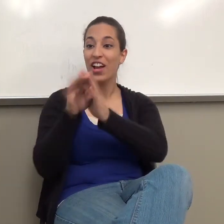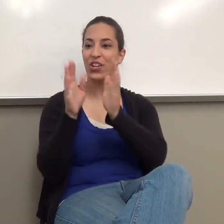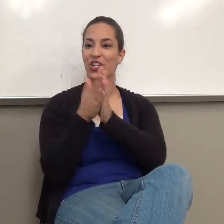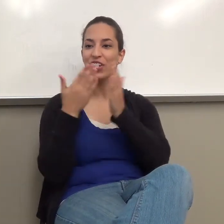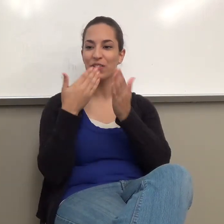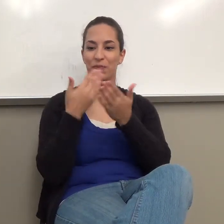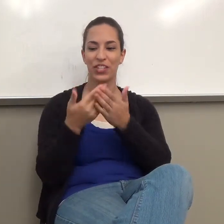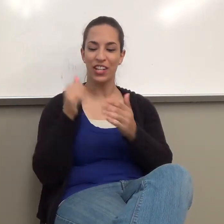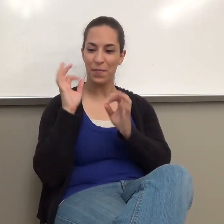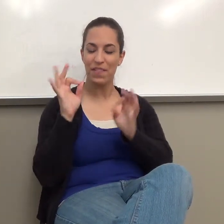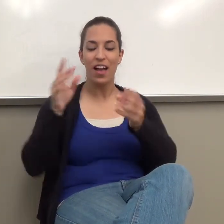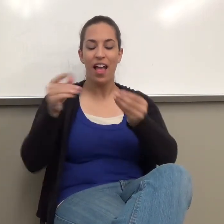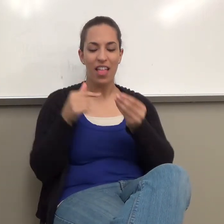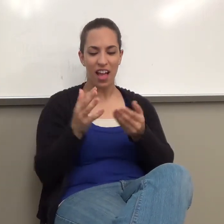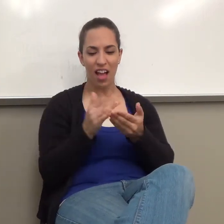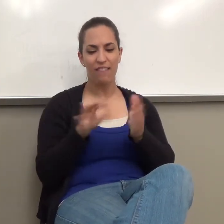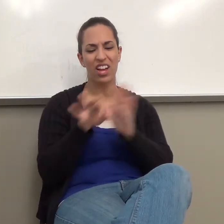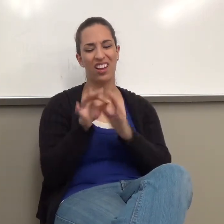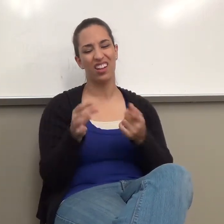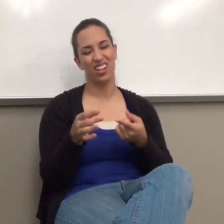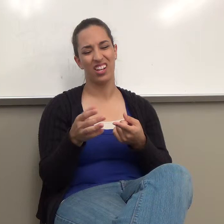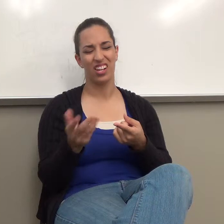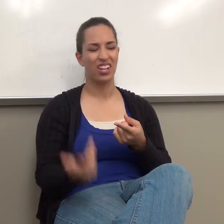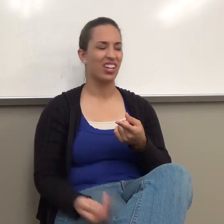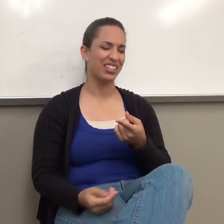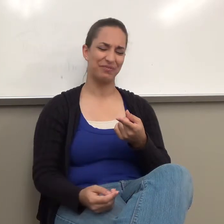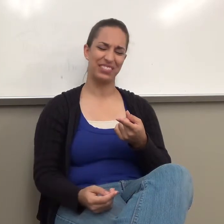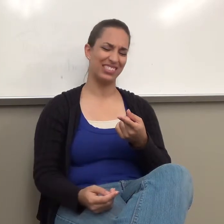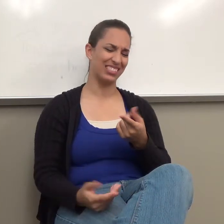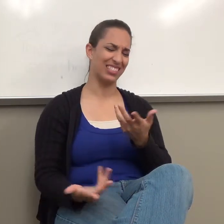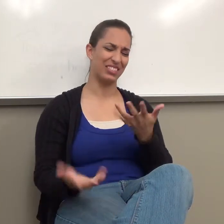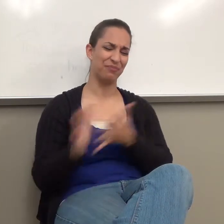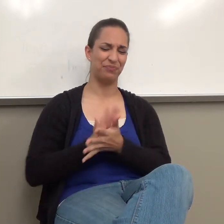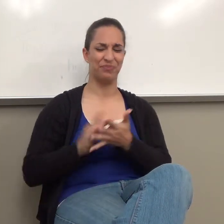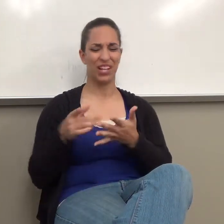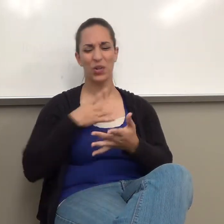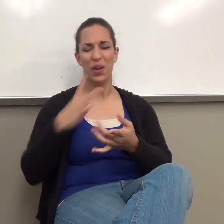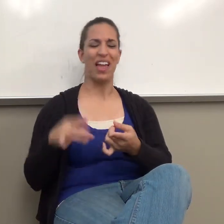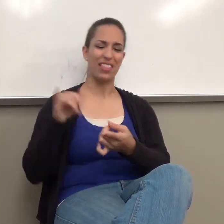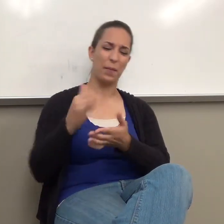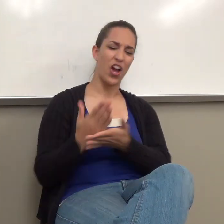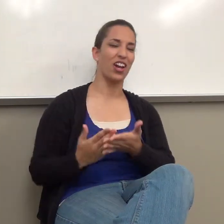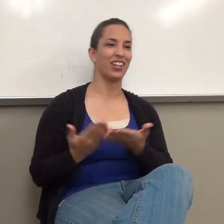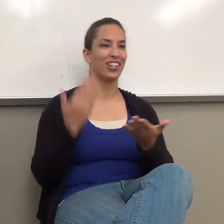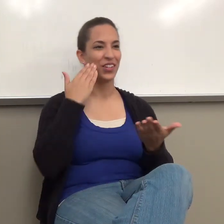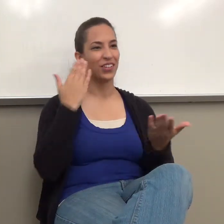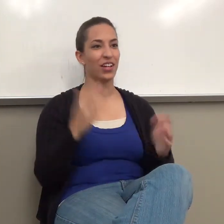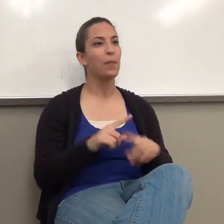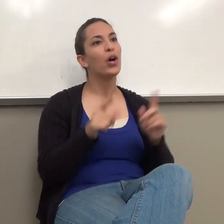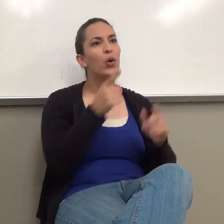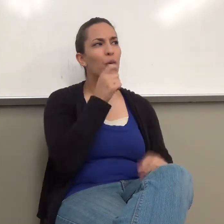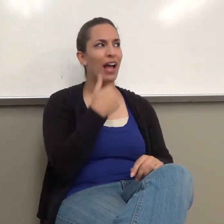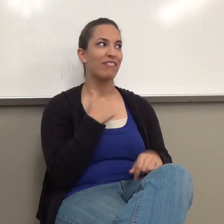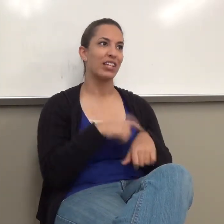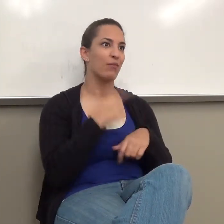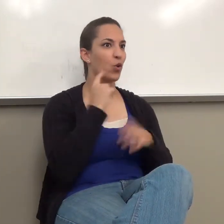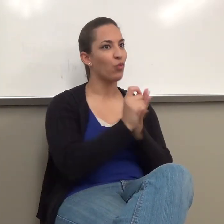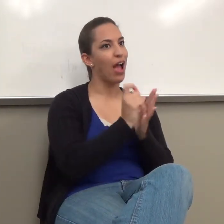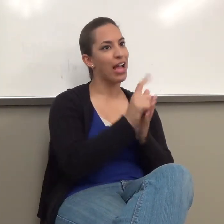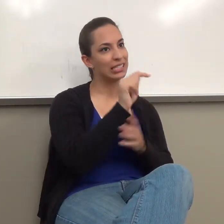that? That's not right. But who has time to write textbooks? I don't know if there's time to write textbooks. Okay, but it's part of the reason